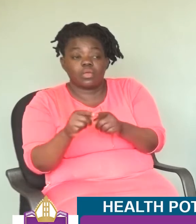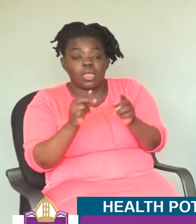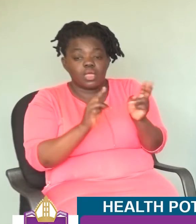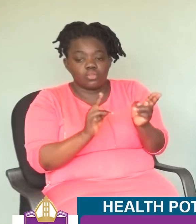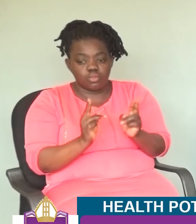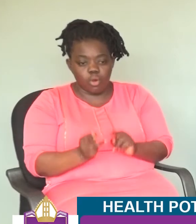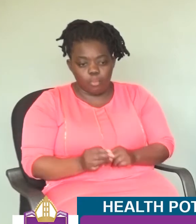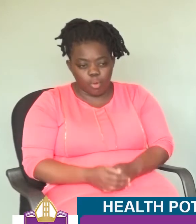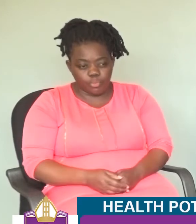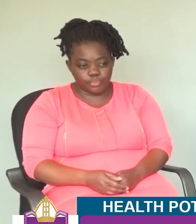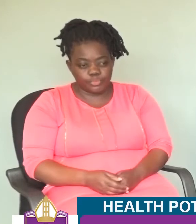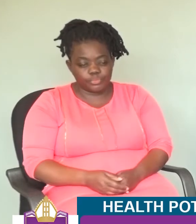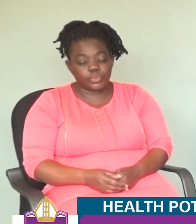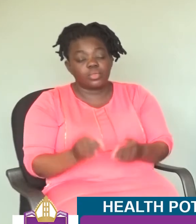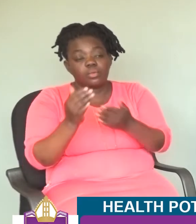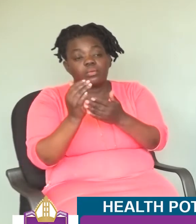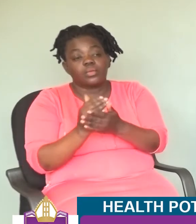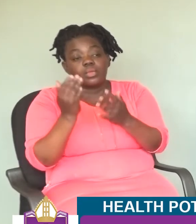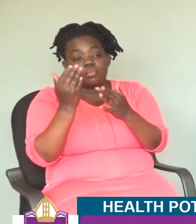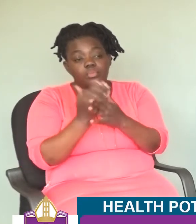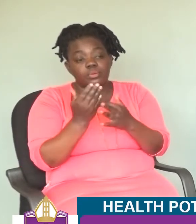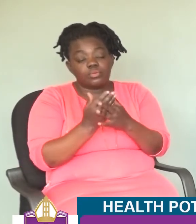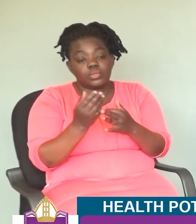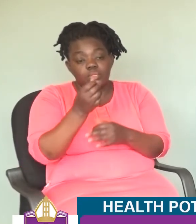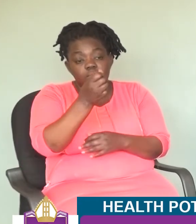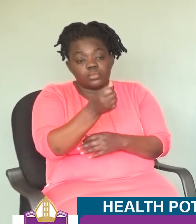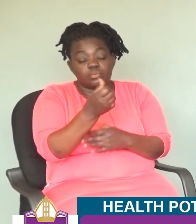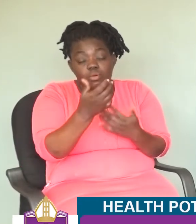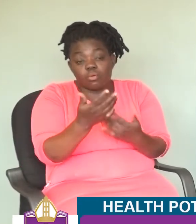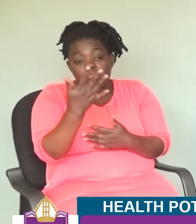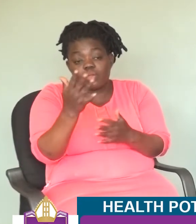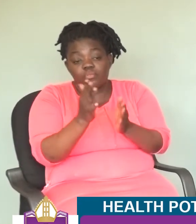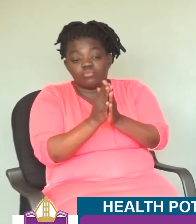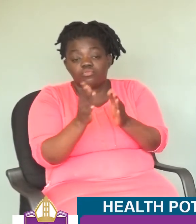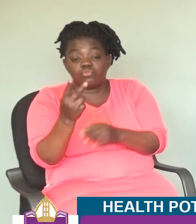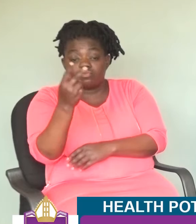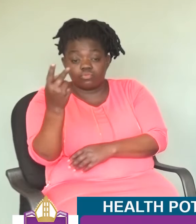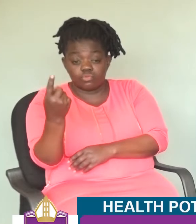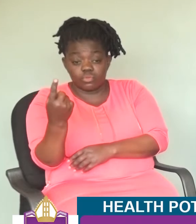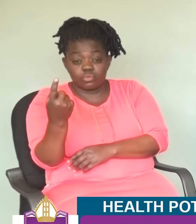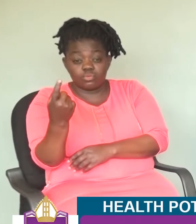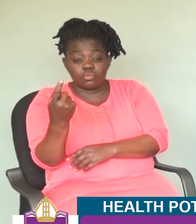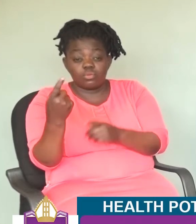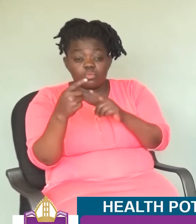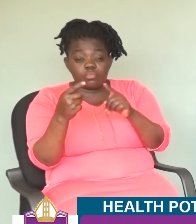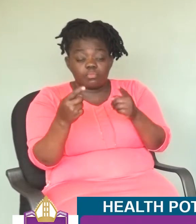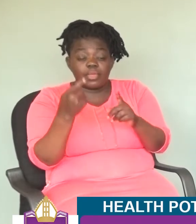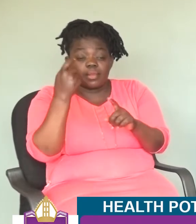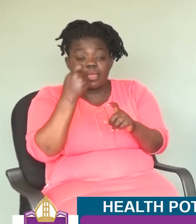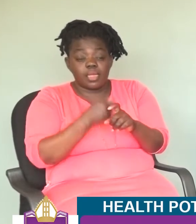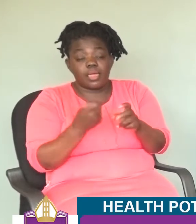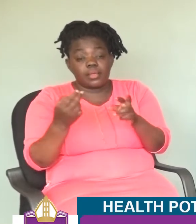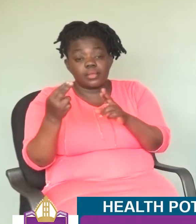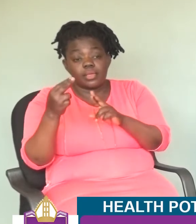normal because they're between 6 or 5 up to 21. Now, the complexity